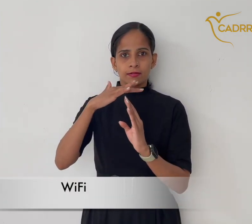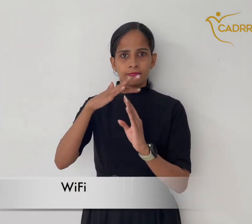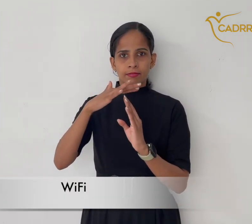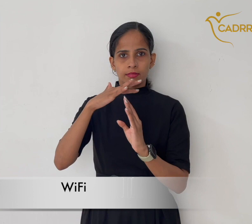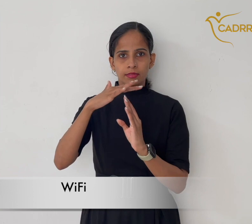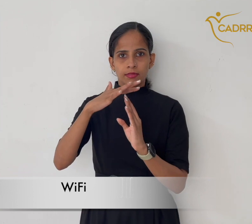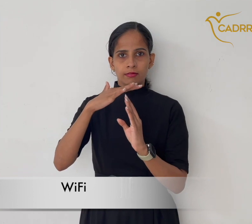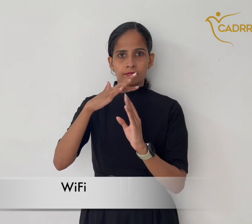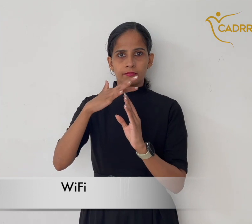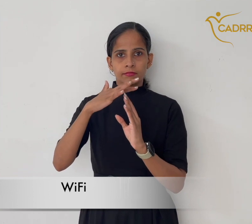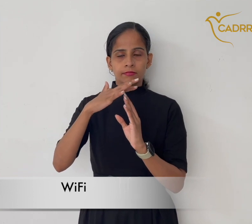Wi-Fi.